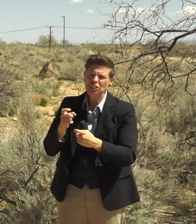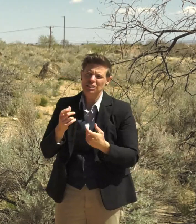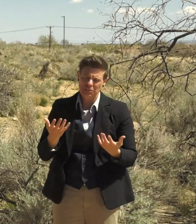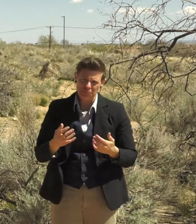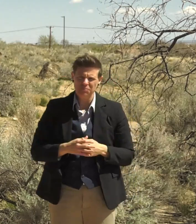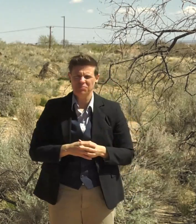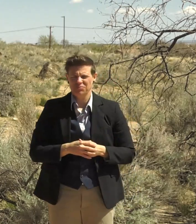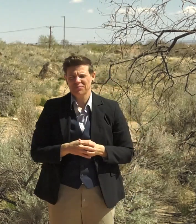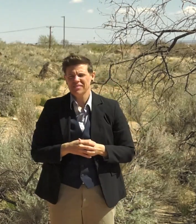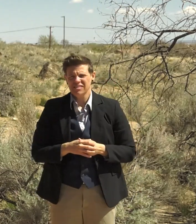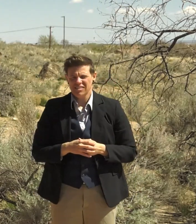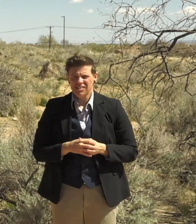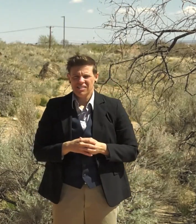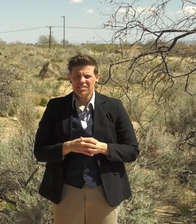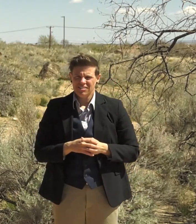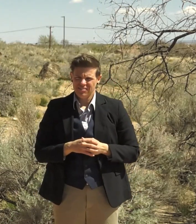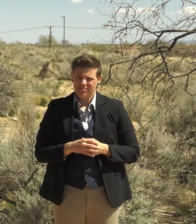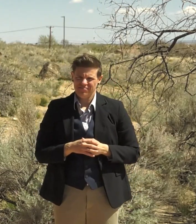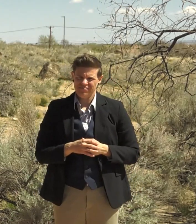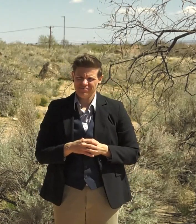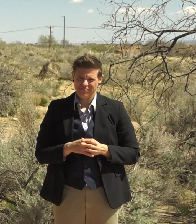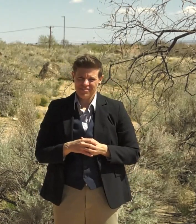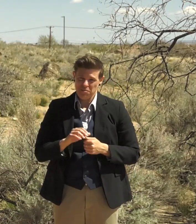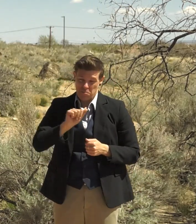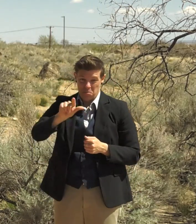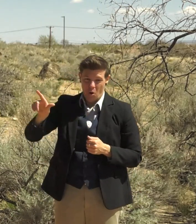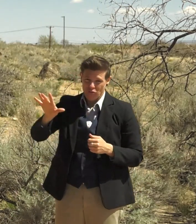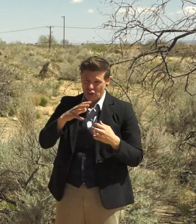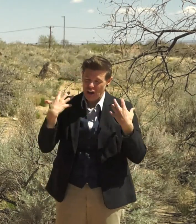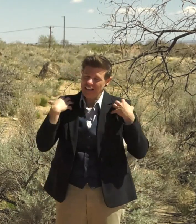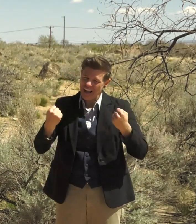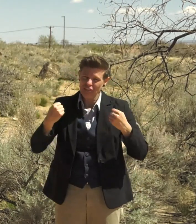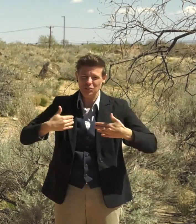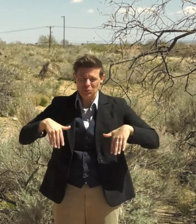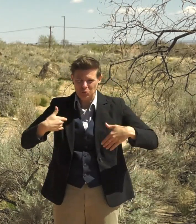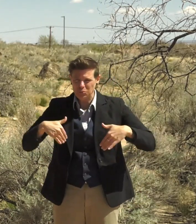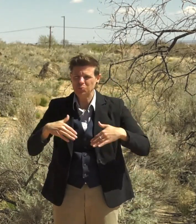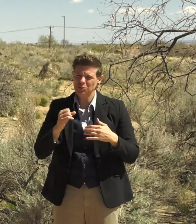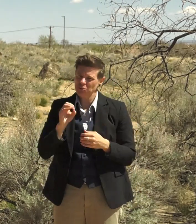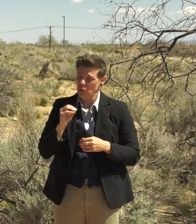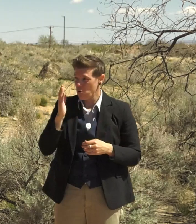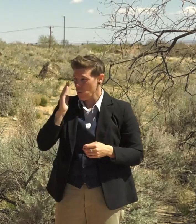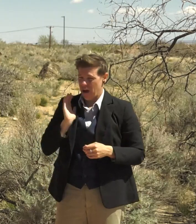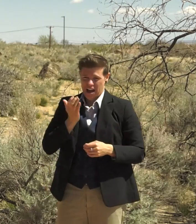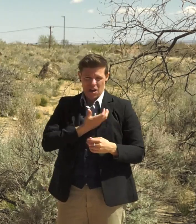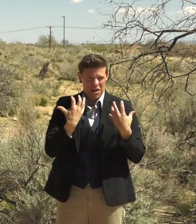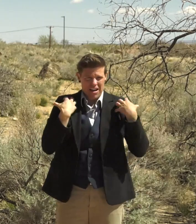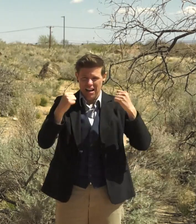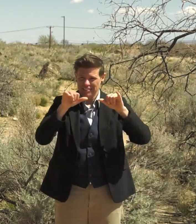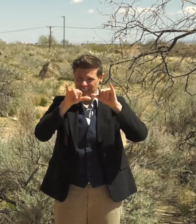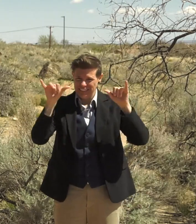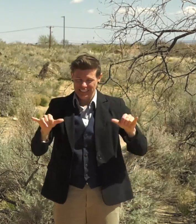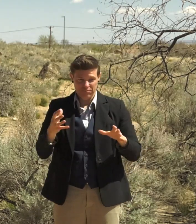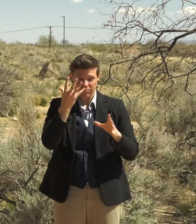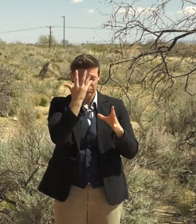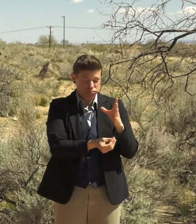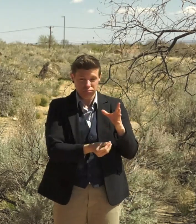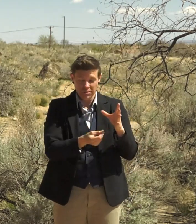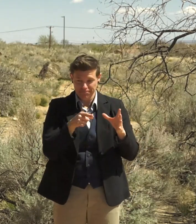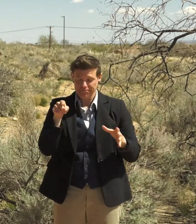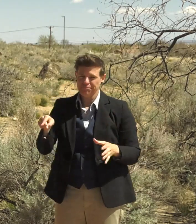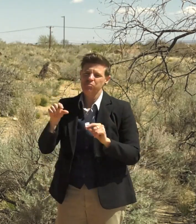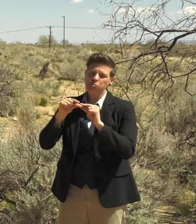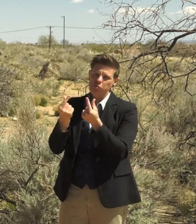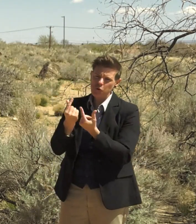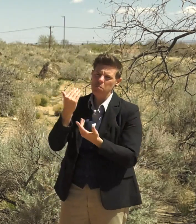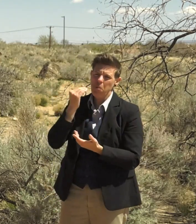all of their health. And it just underscores the gap in our system. This is something that no one across our country was prepared for in